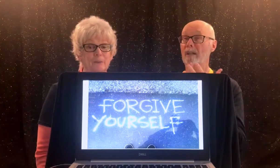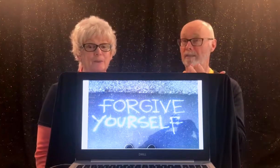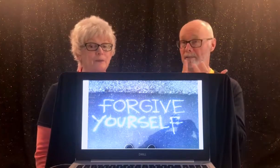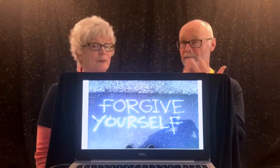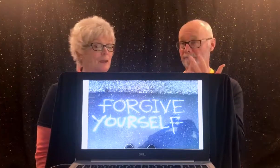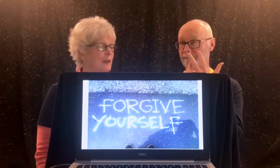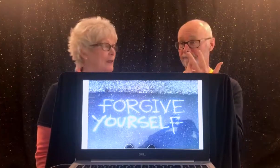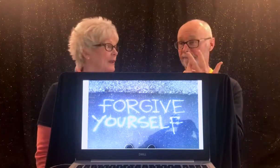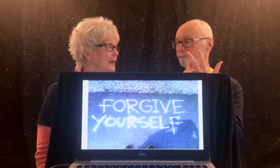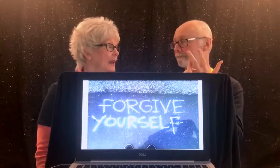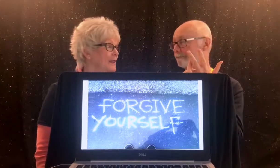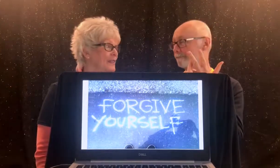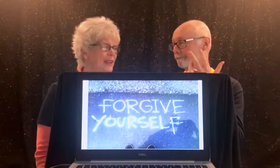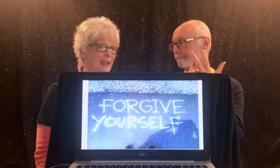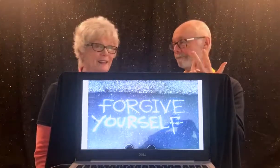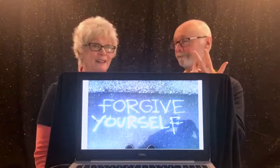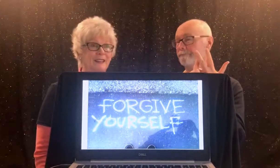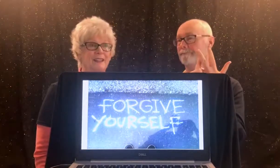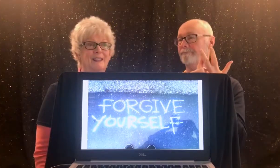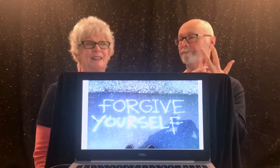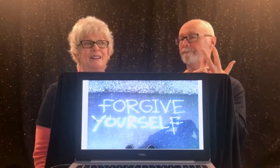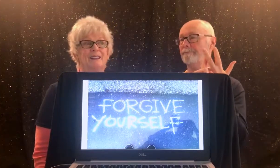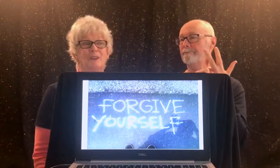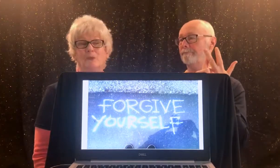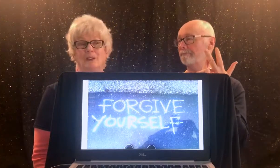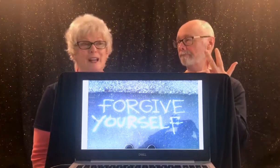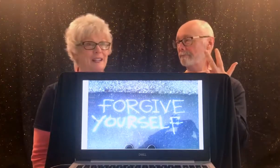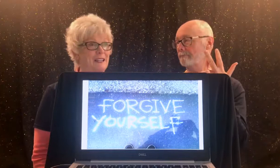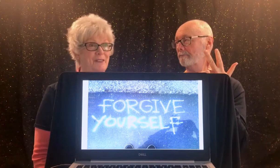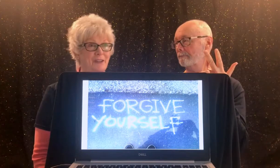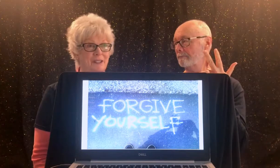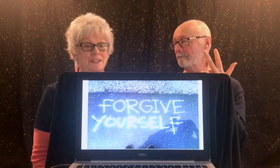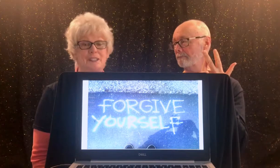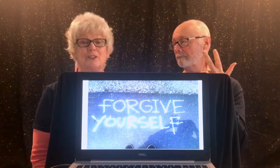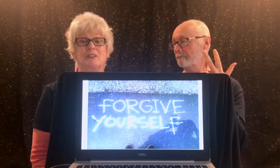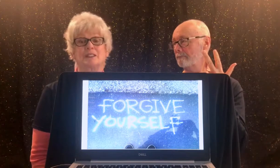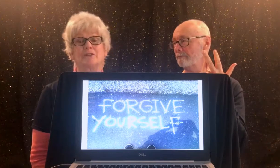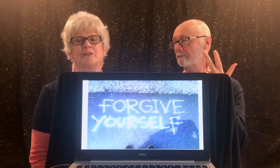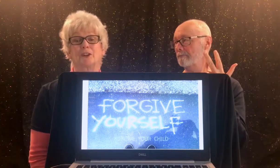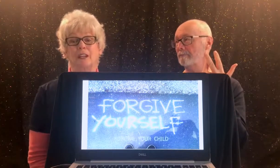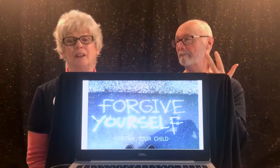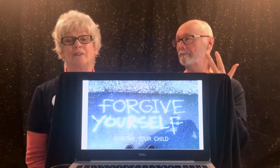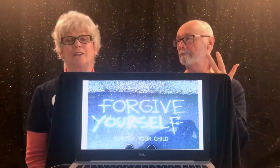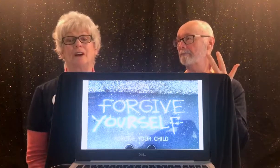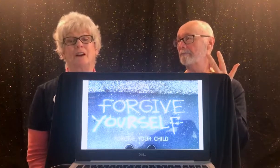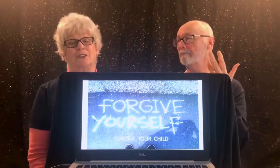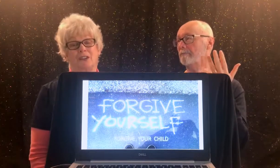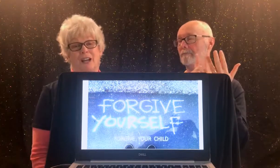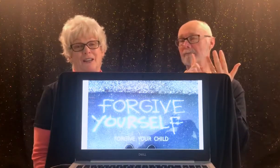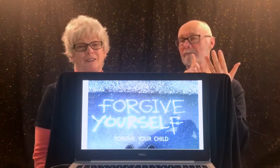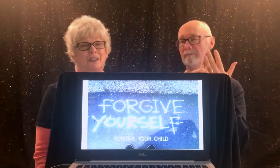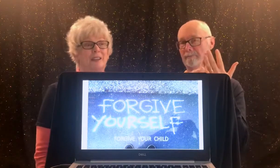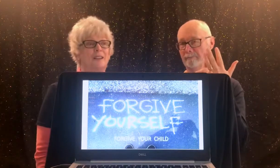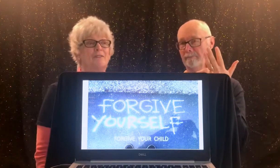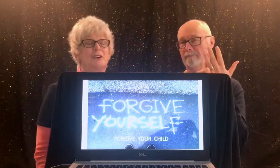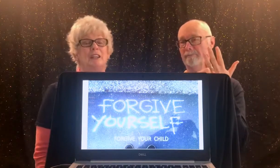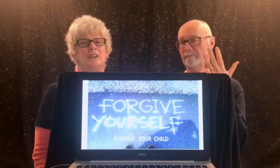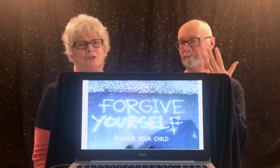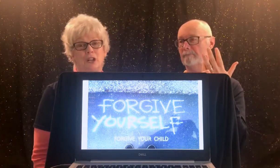yes. And then the one I never considered is to forgive our child. Forgive Jay